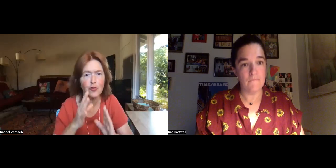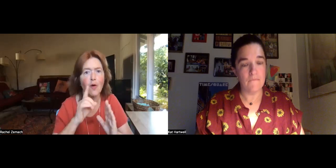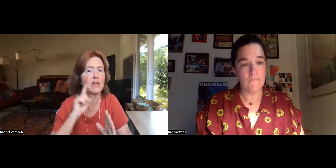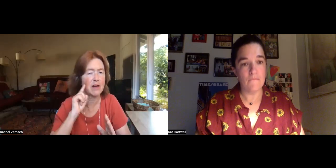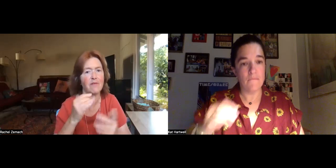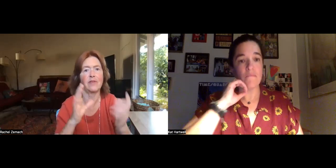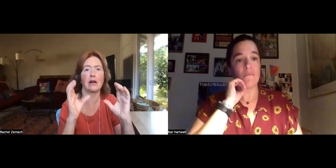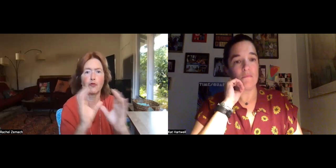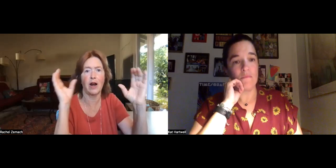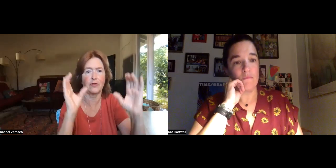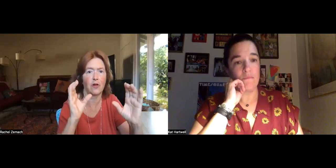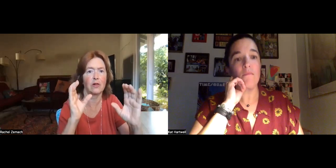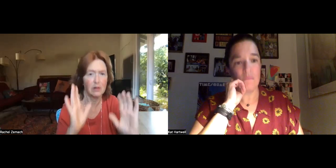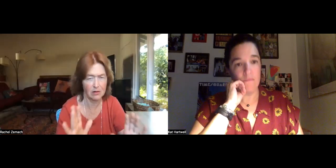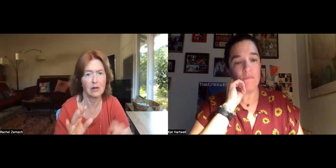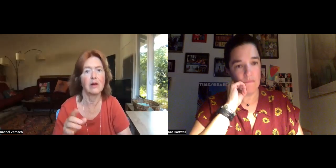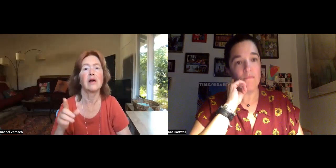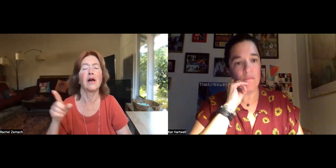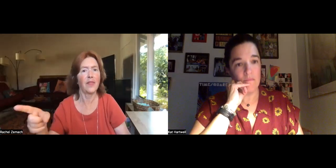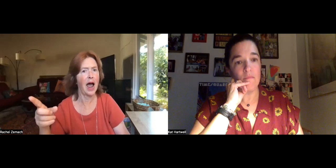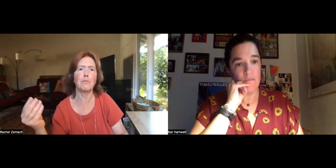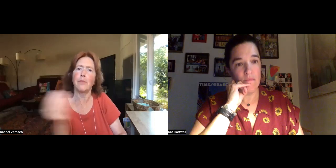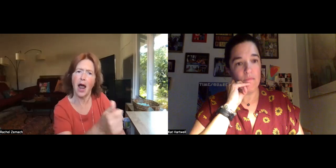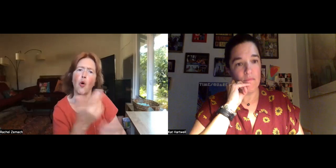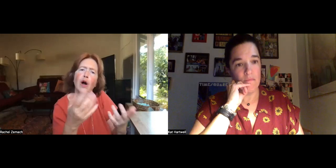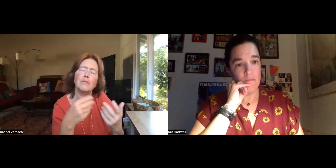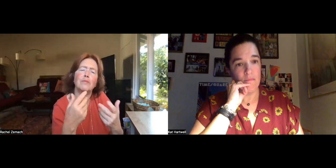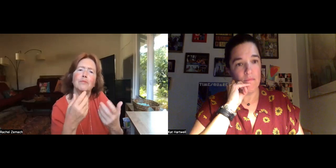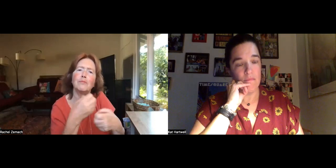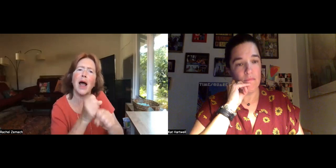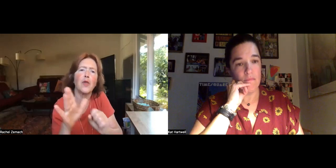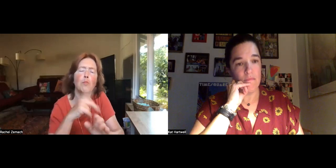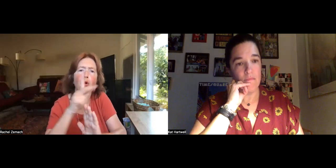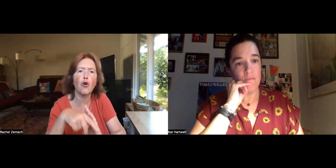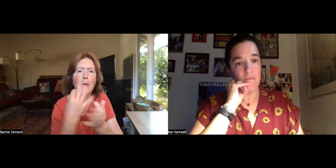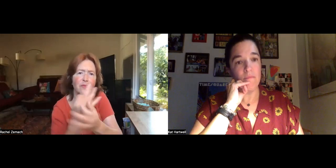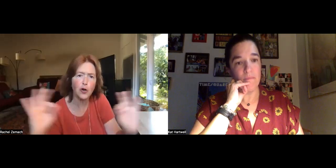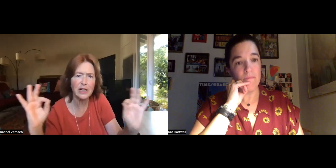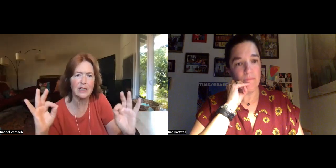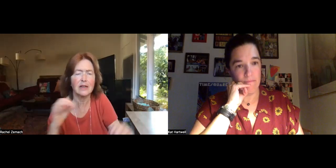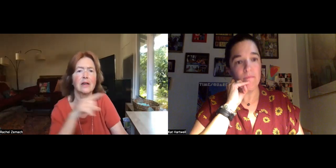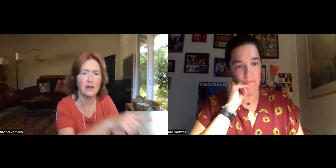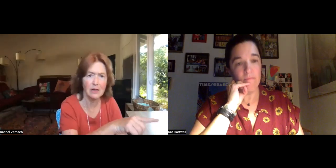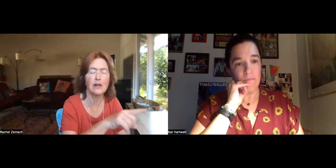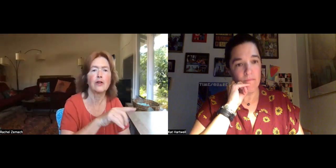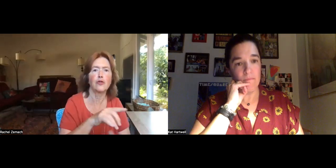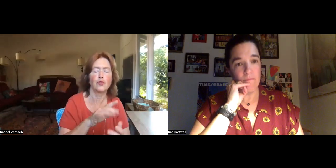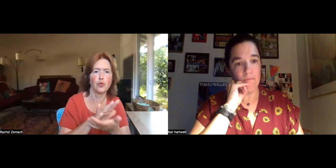which branch they pay or make their program free